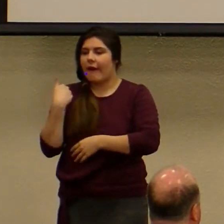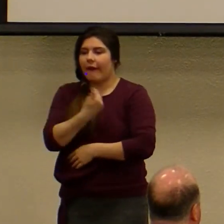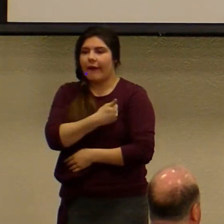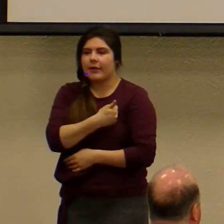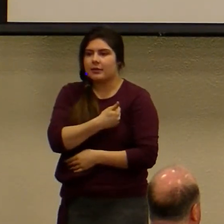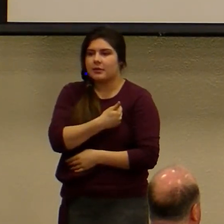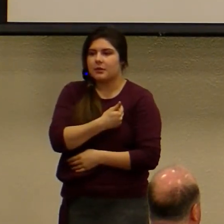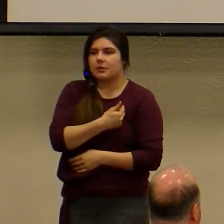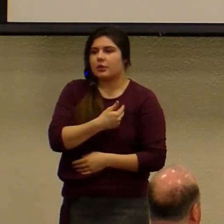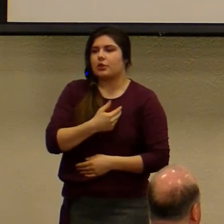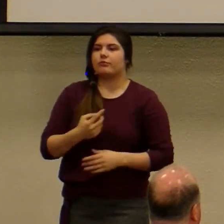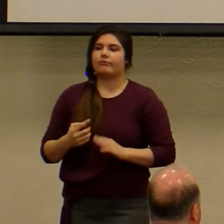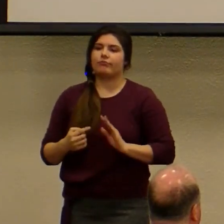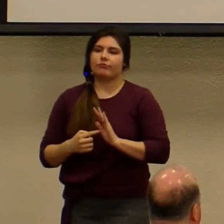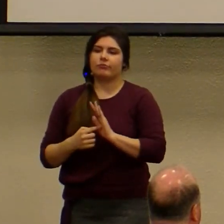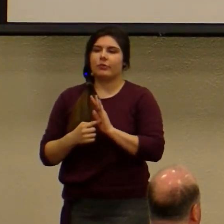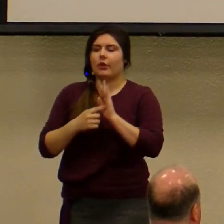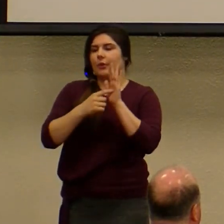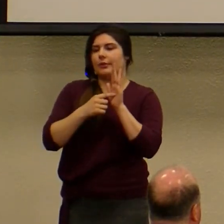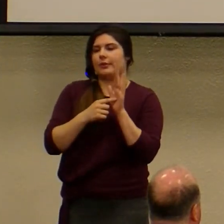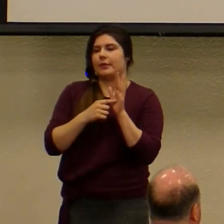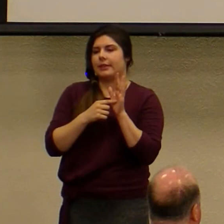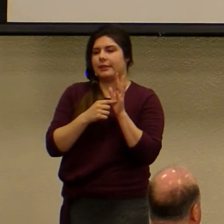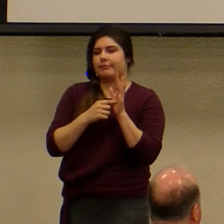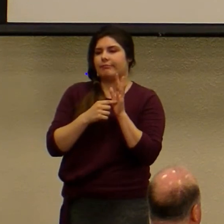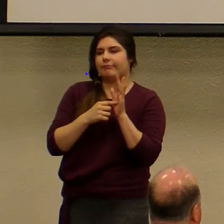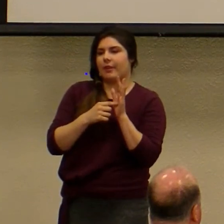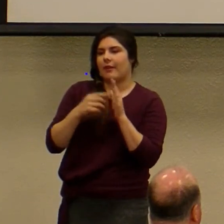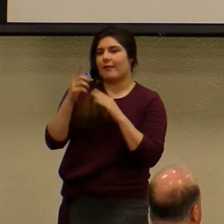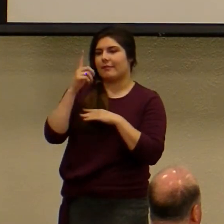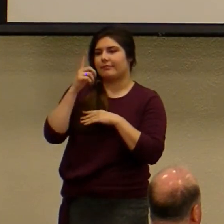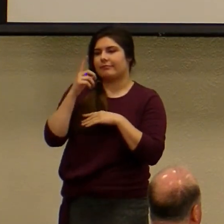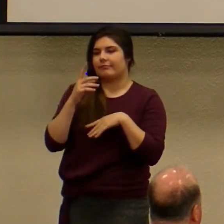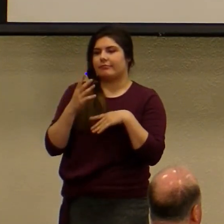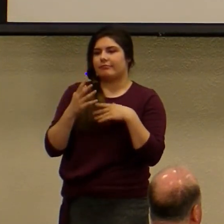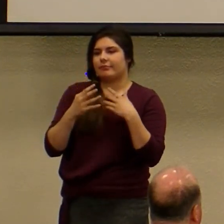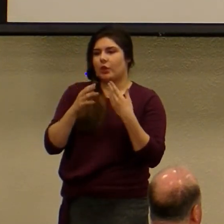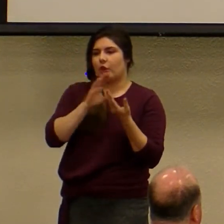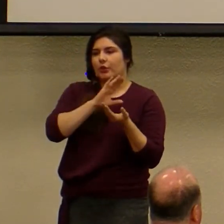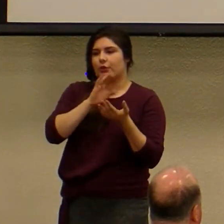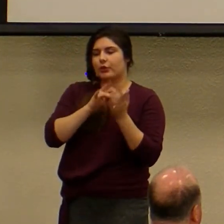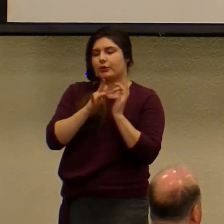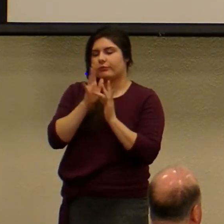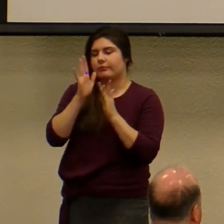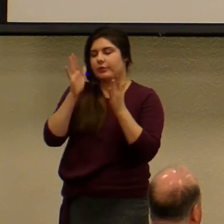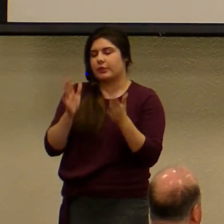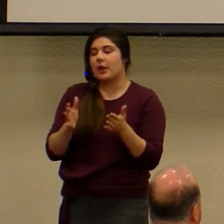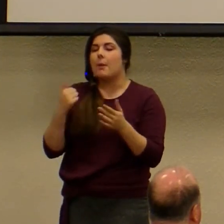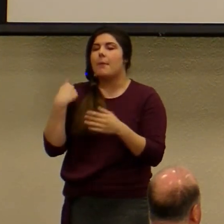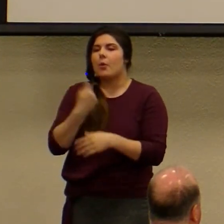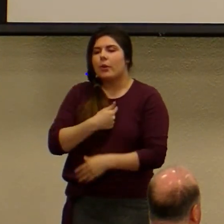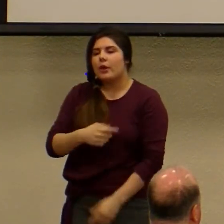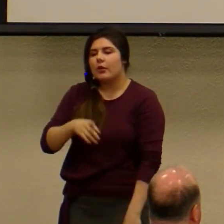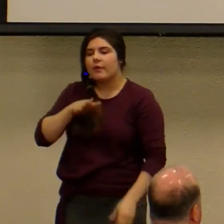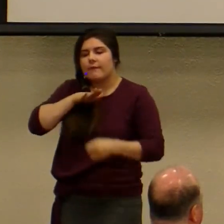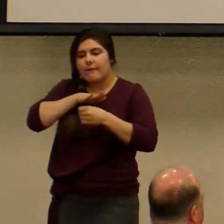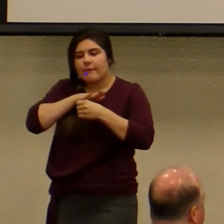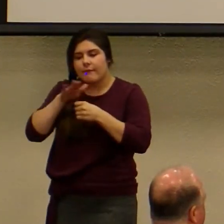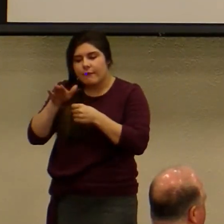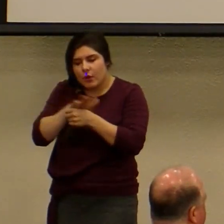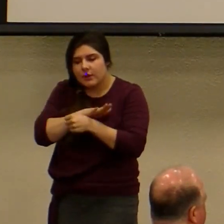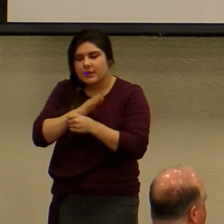big cartoon drawings of Christianity, we are the embodiment. We are the fullness